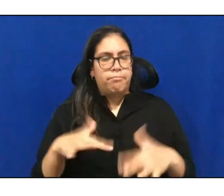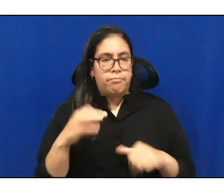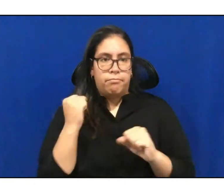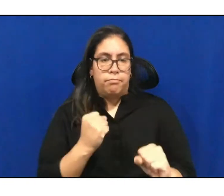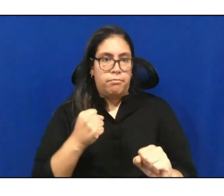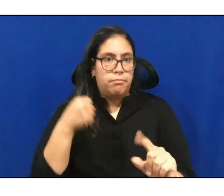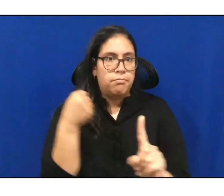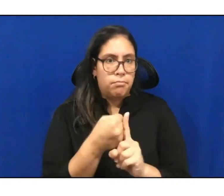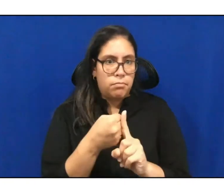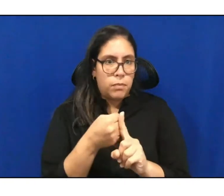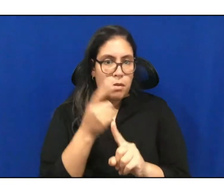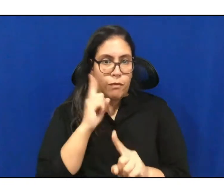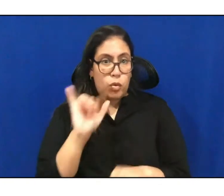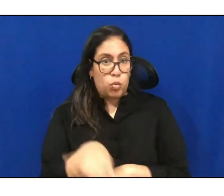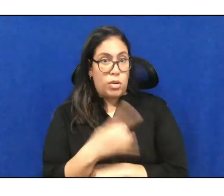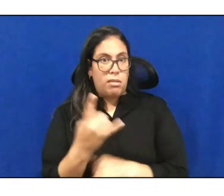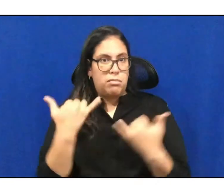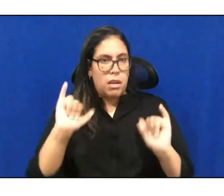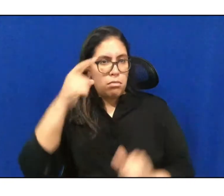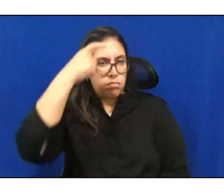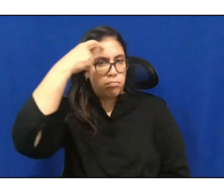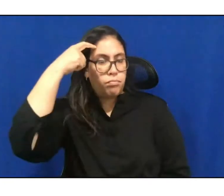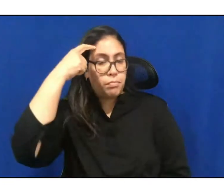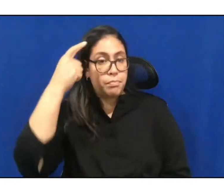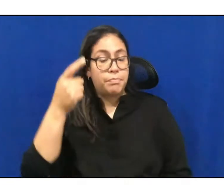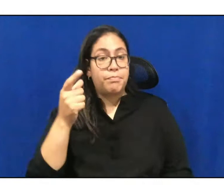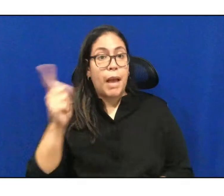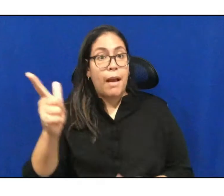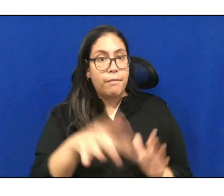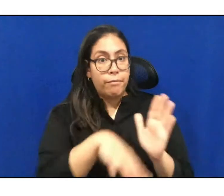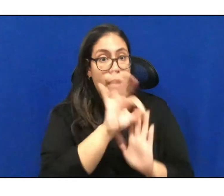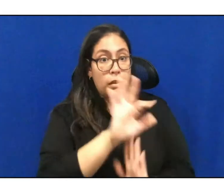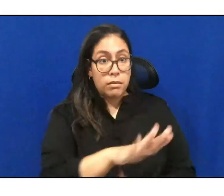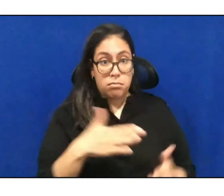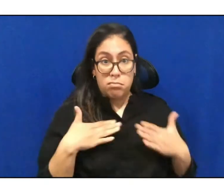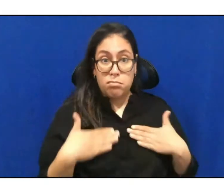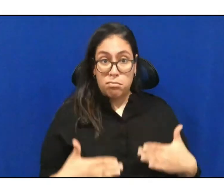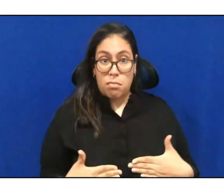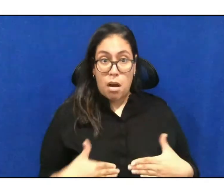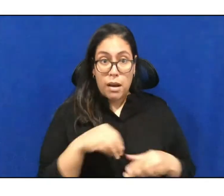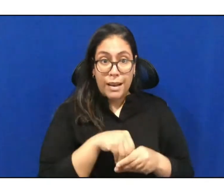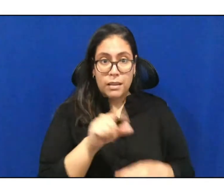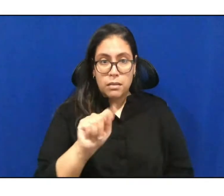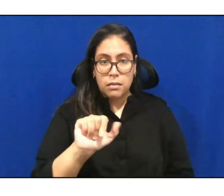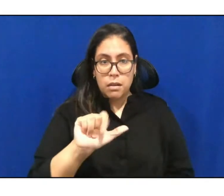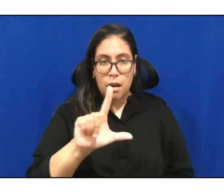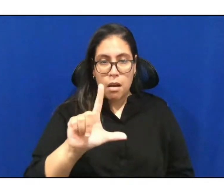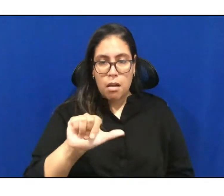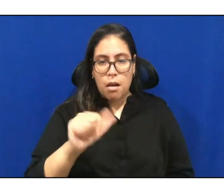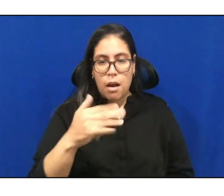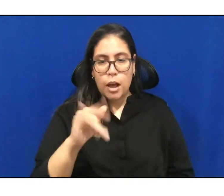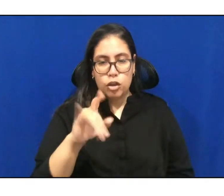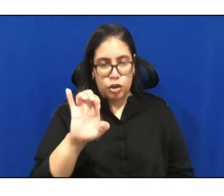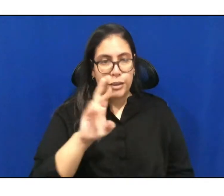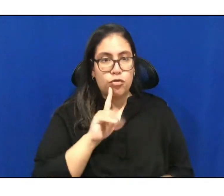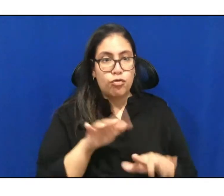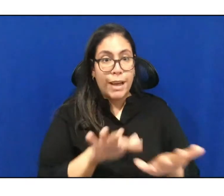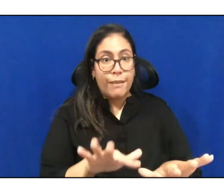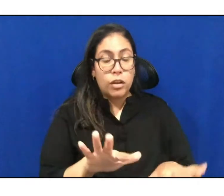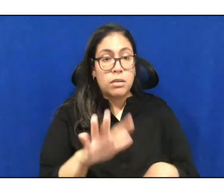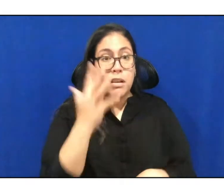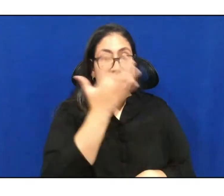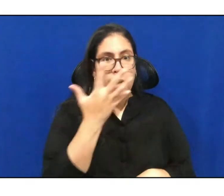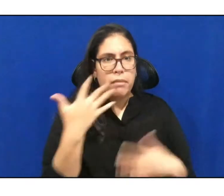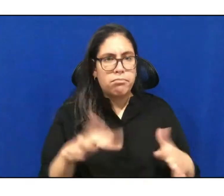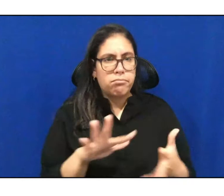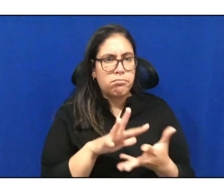unfold. And when Till's body was later pulled from the Tallahatchie River, it was, of course, disfigured beyond recognition. It was